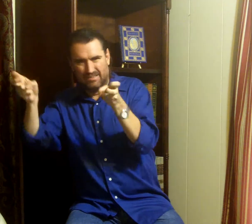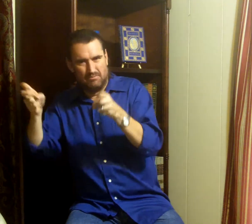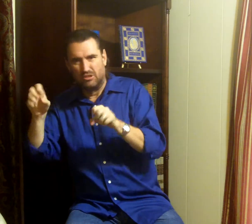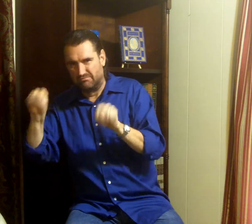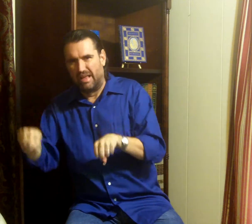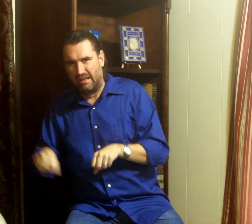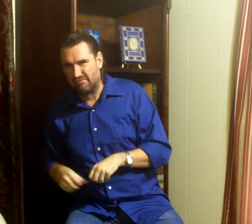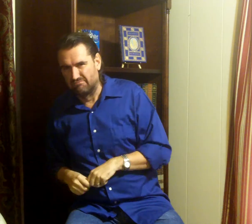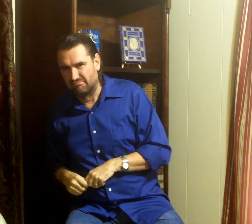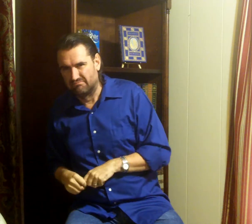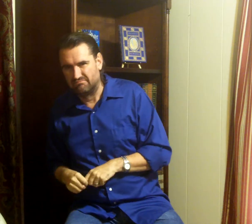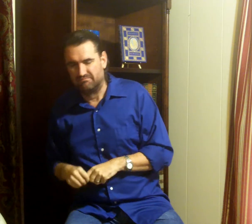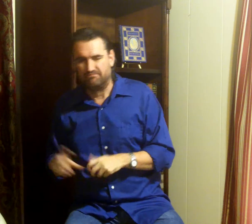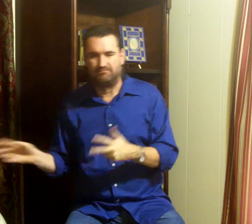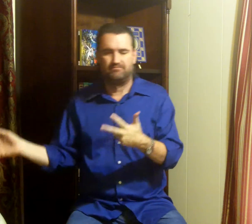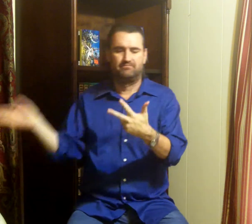Now, the ESSE has